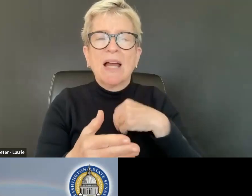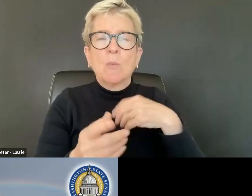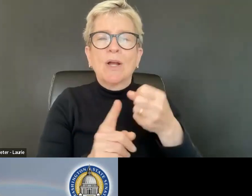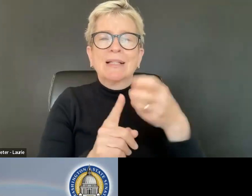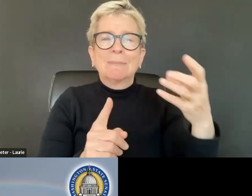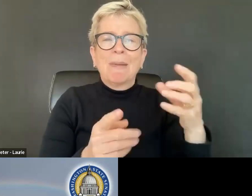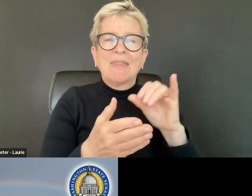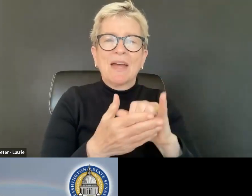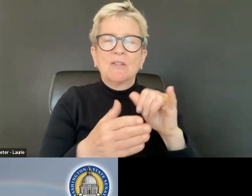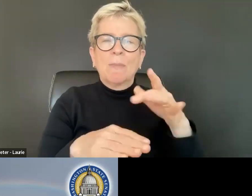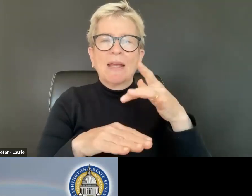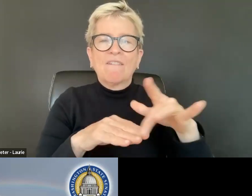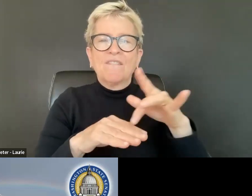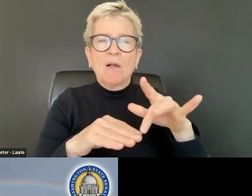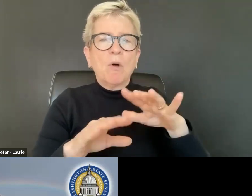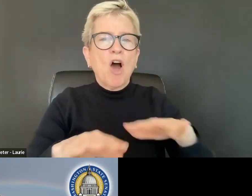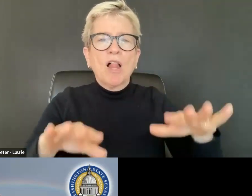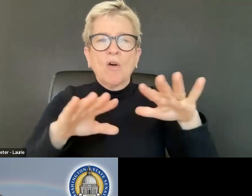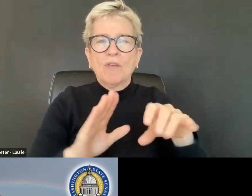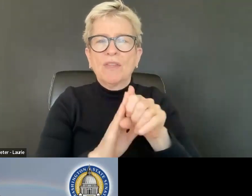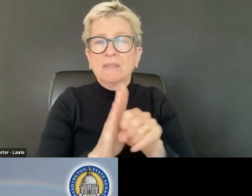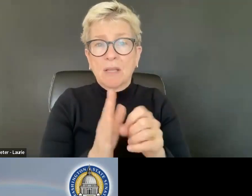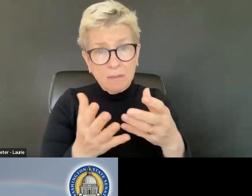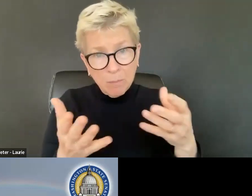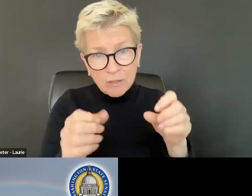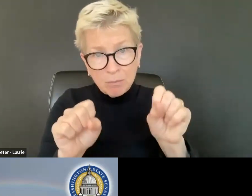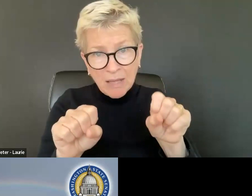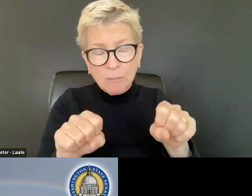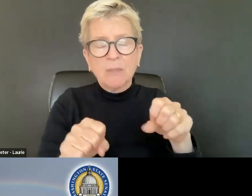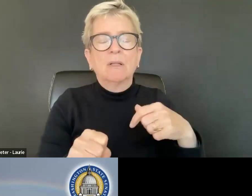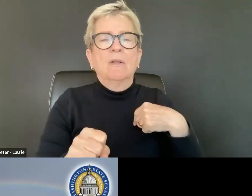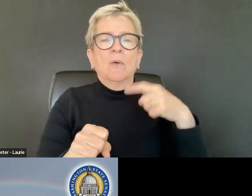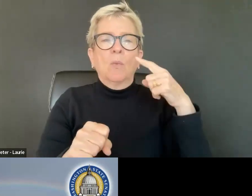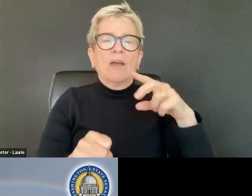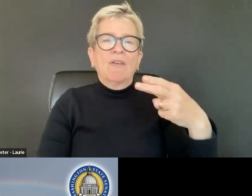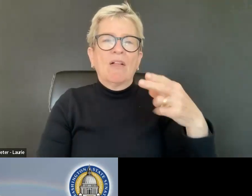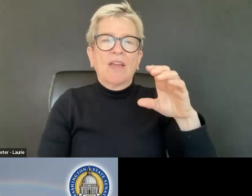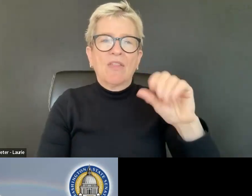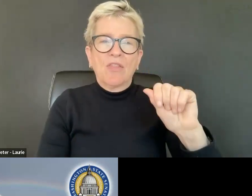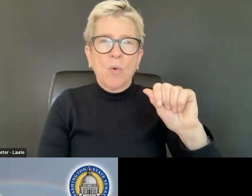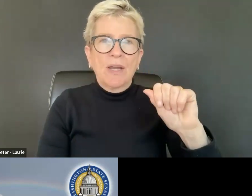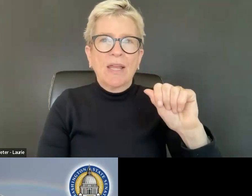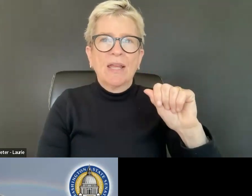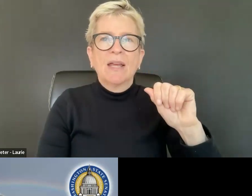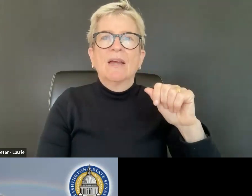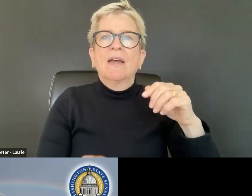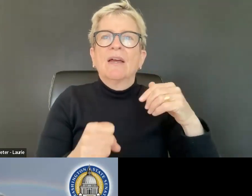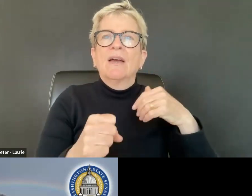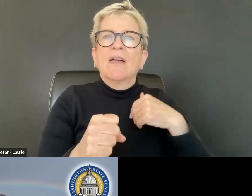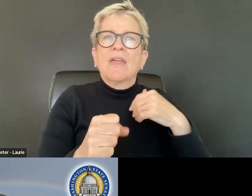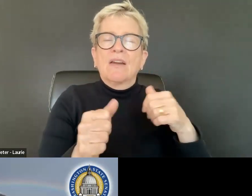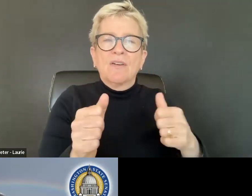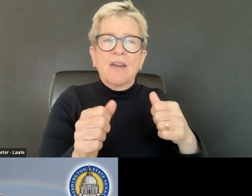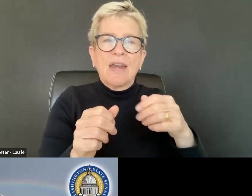much available throughout the state as much as possible. We have Healthcare Authority that has a substance use navigator